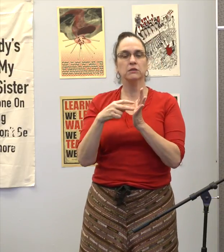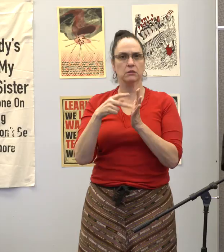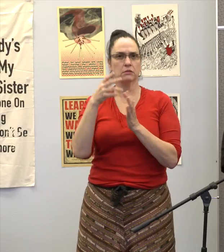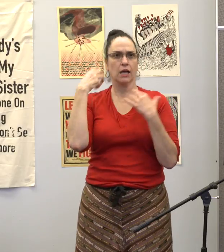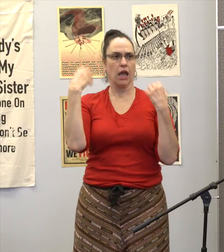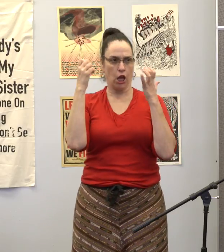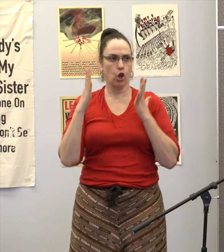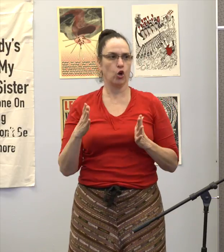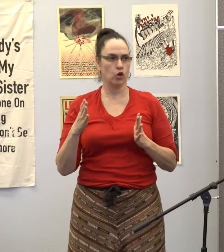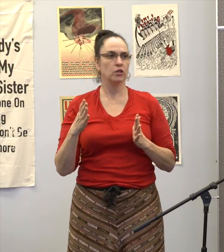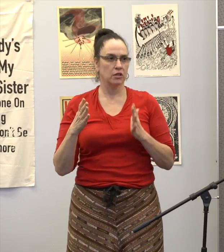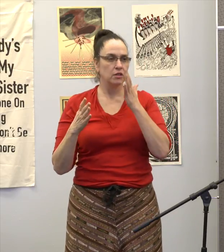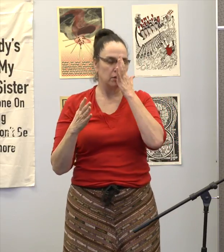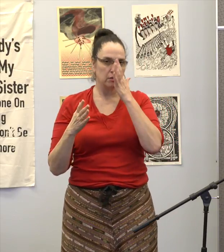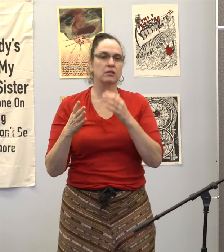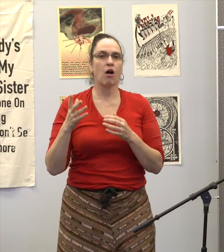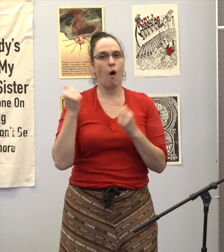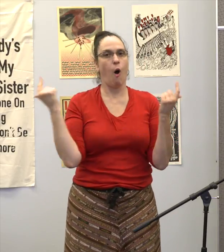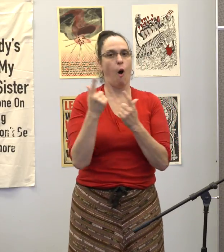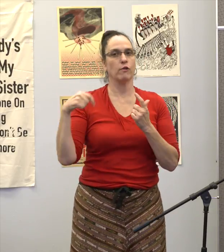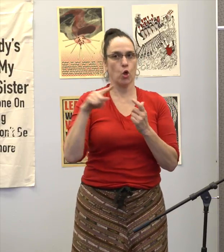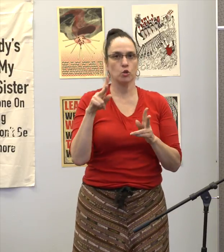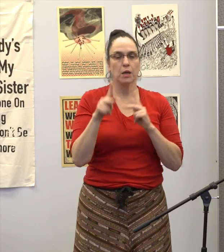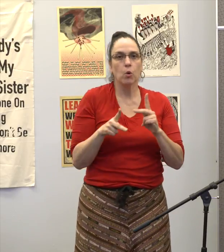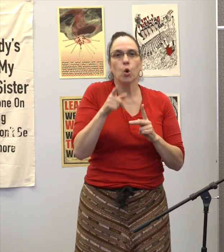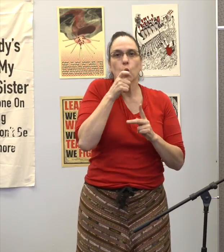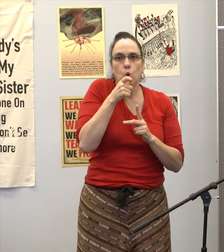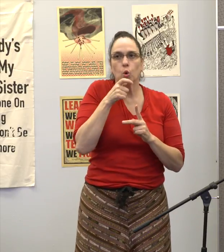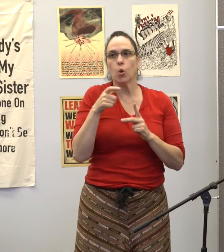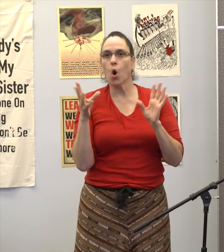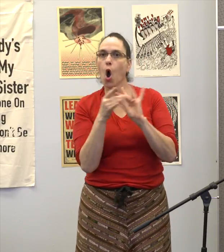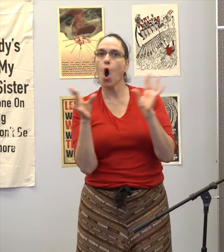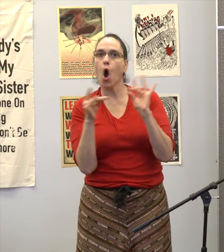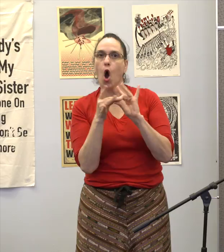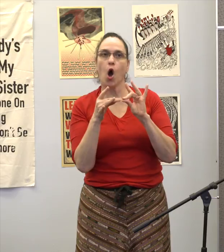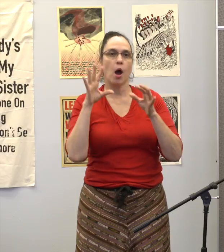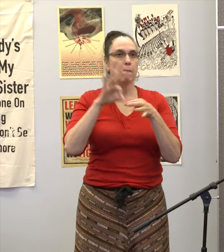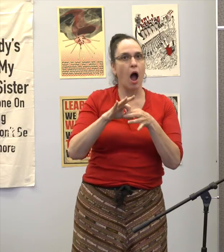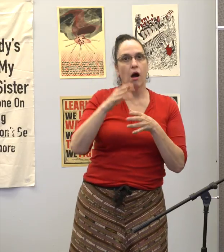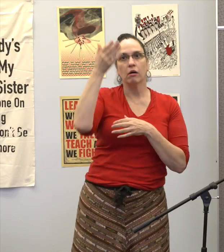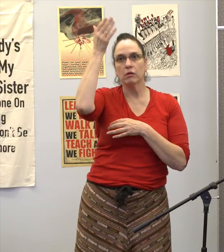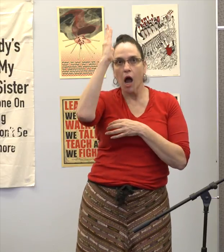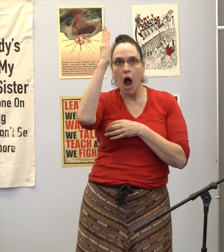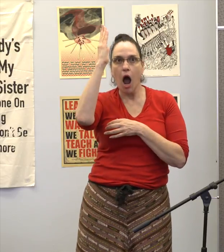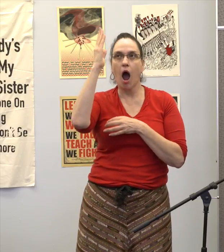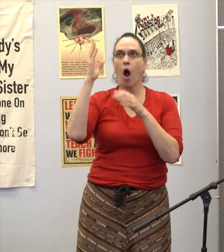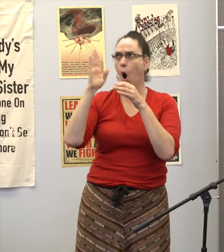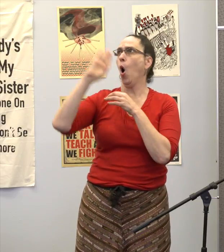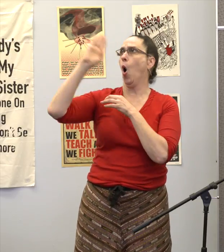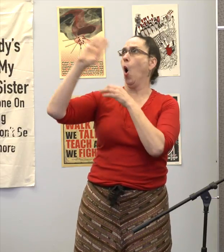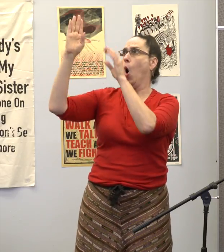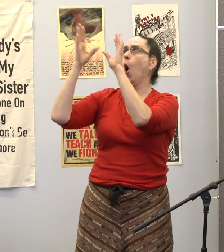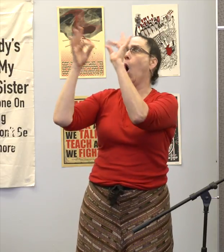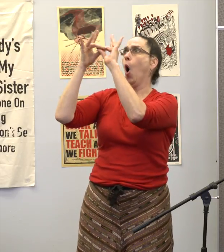So all of those who claim all the time so much about God, and as I often say, they say so much about what God says so